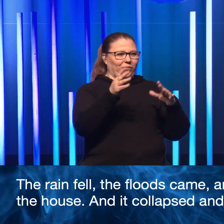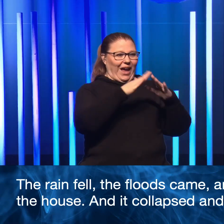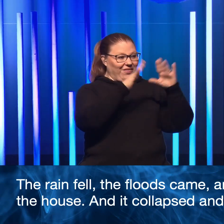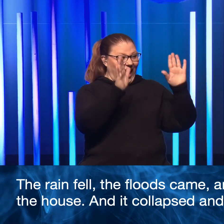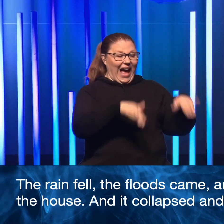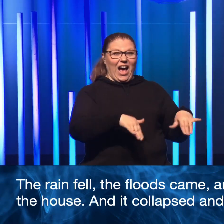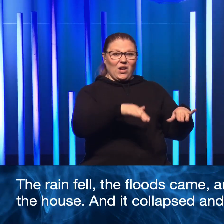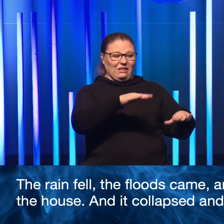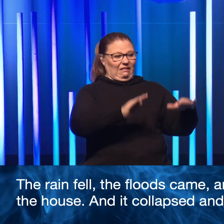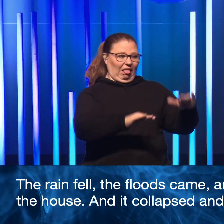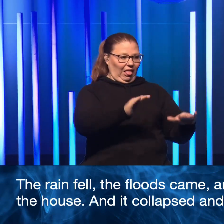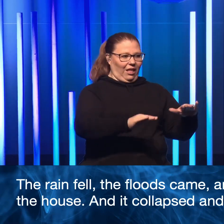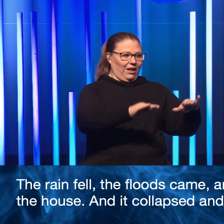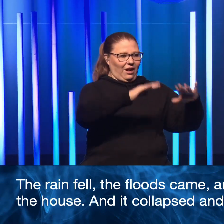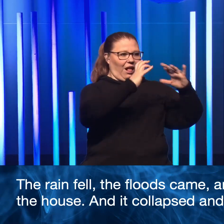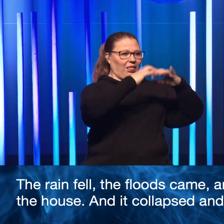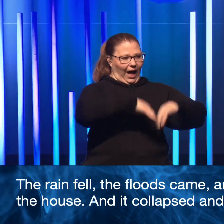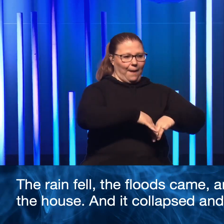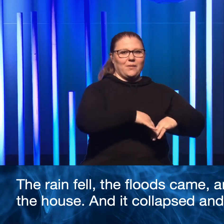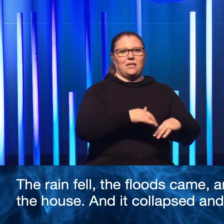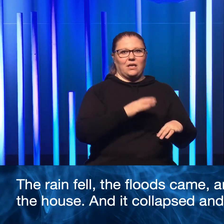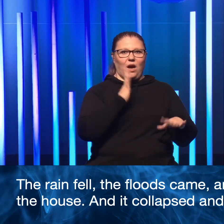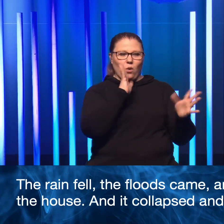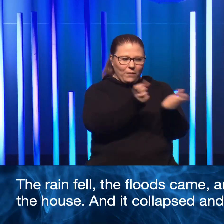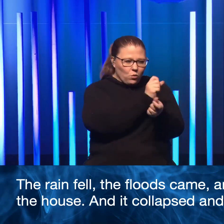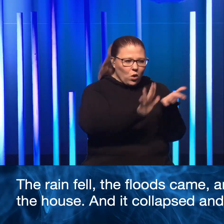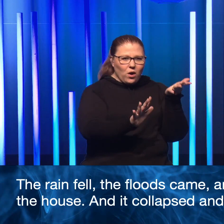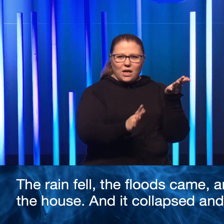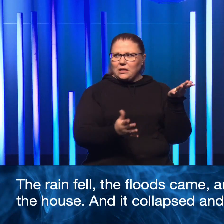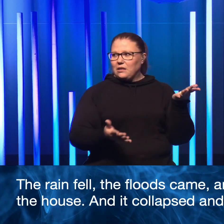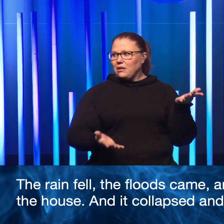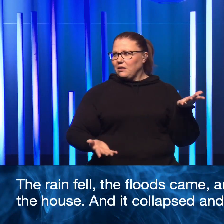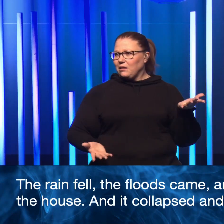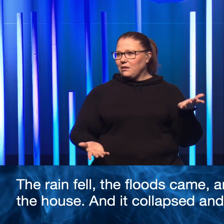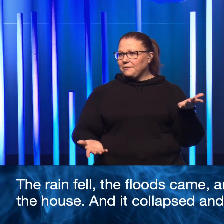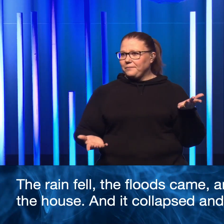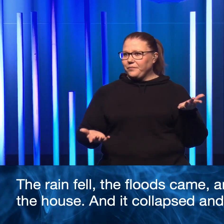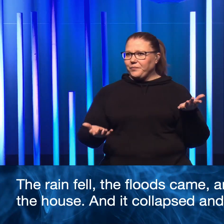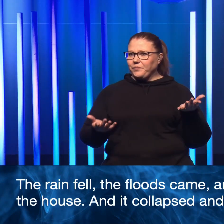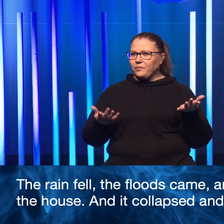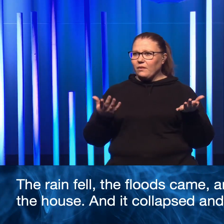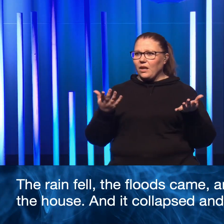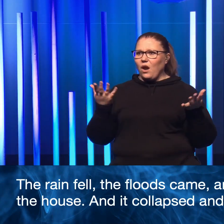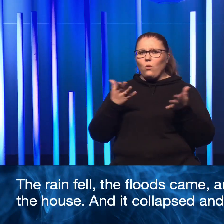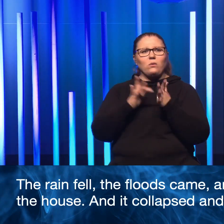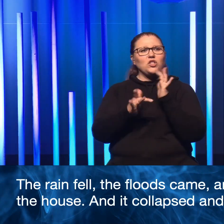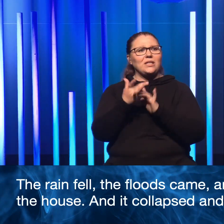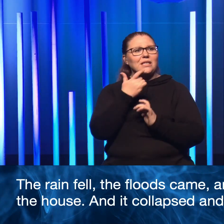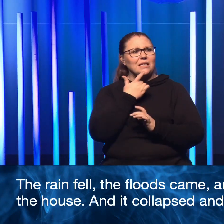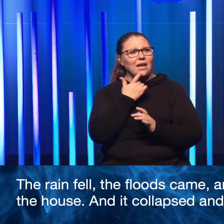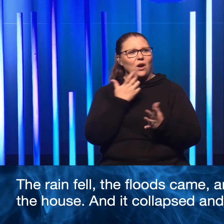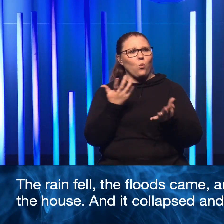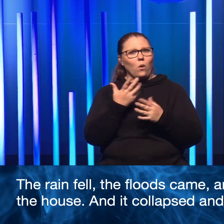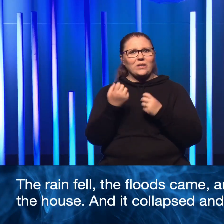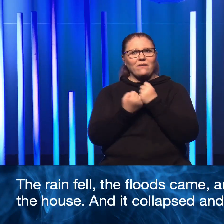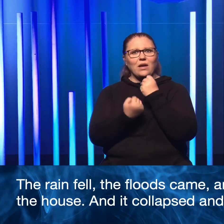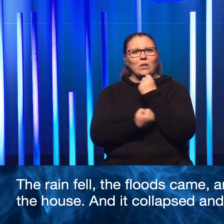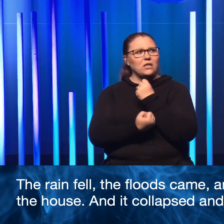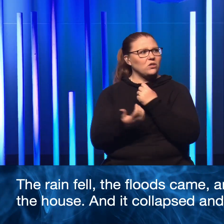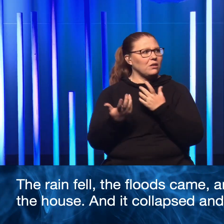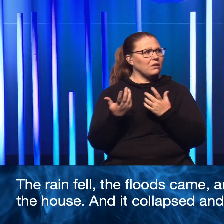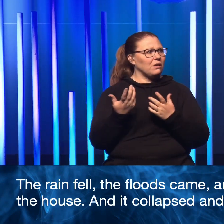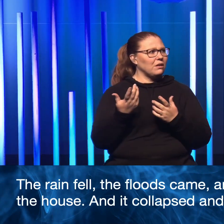buffeted, but it will collapse and it will be ruined. Now, what was Jesus saying? What was the foundation? Is